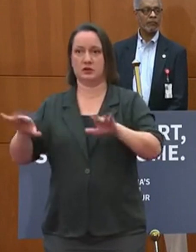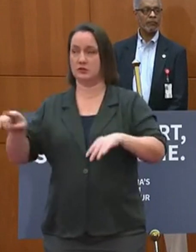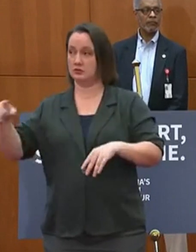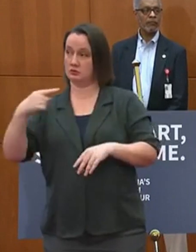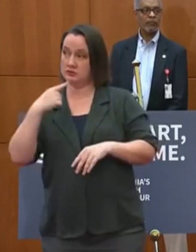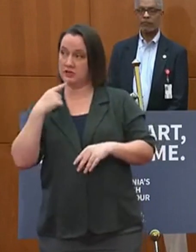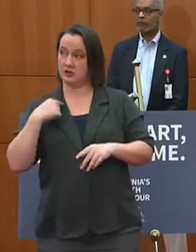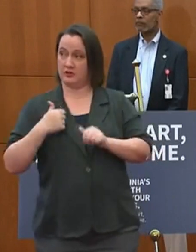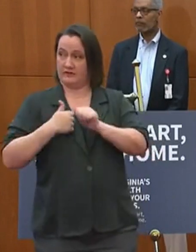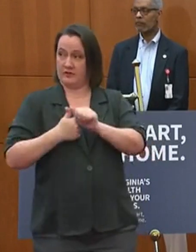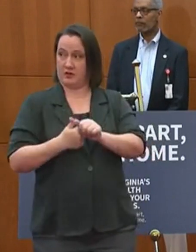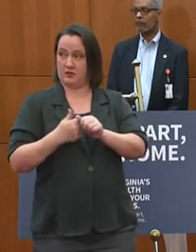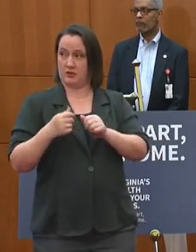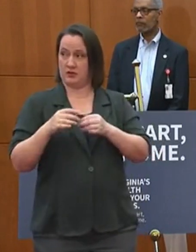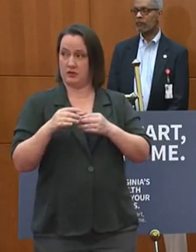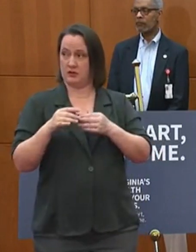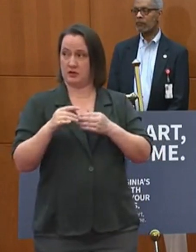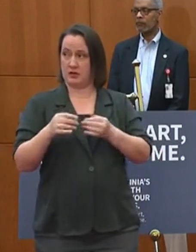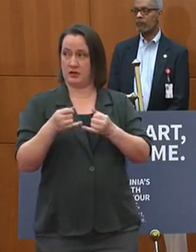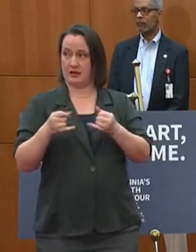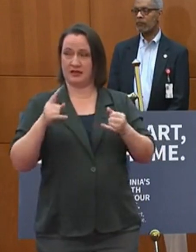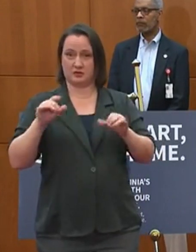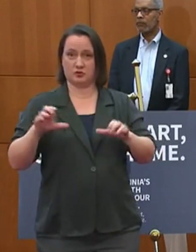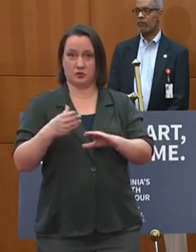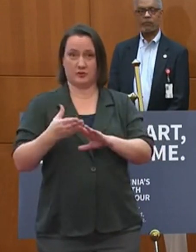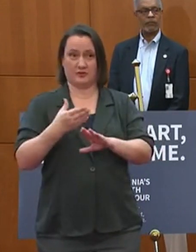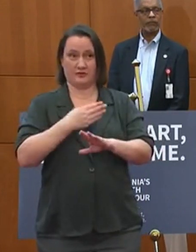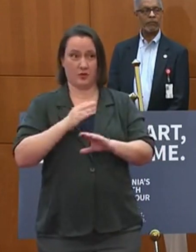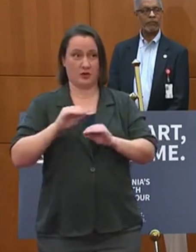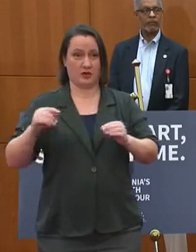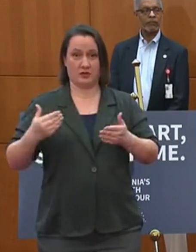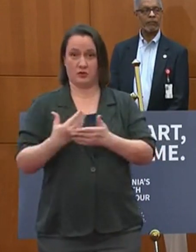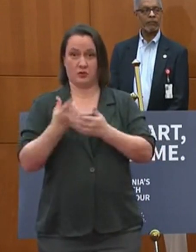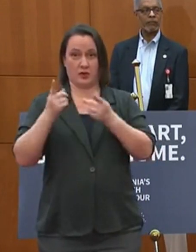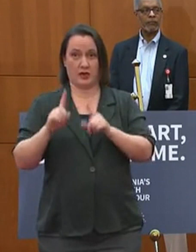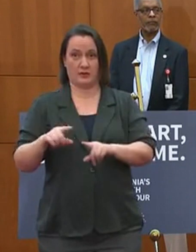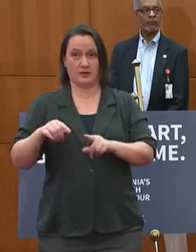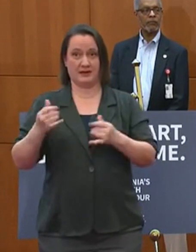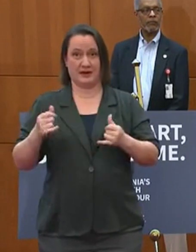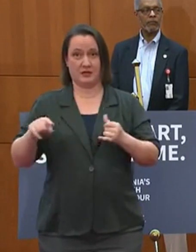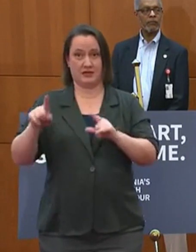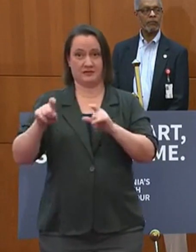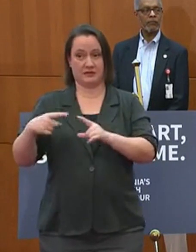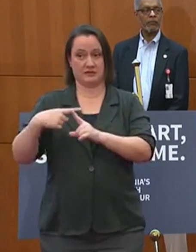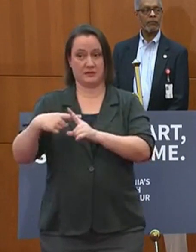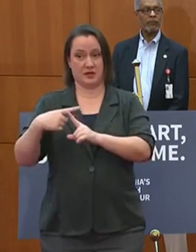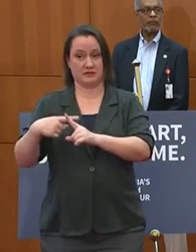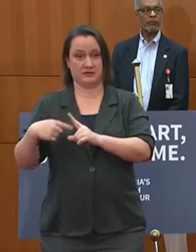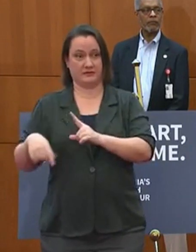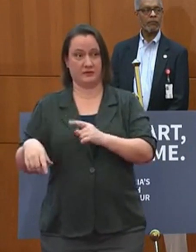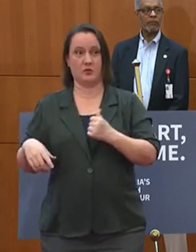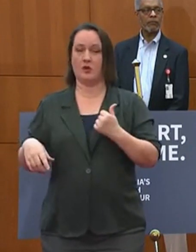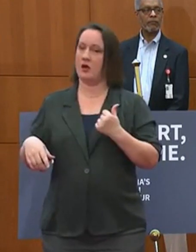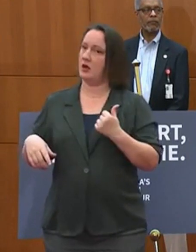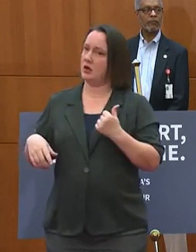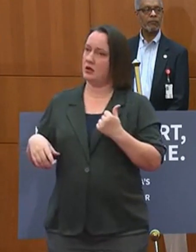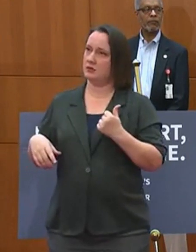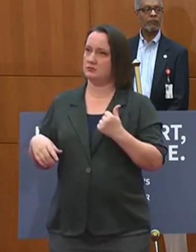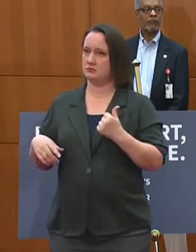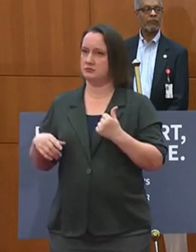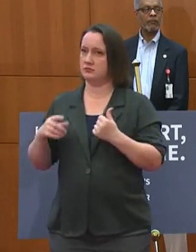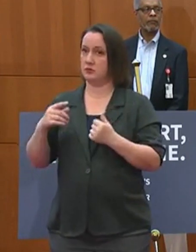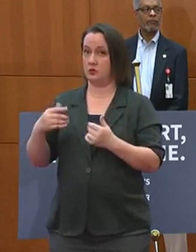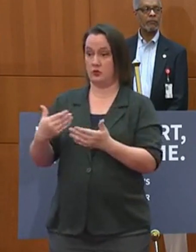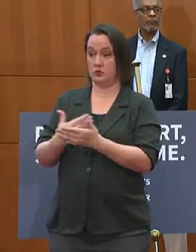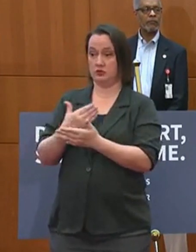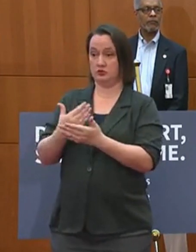were following the guidelines that you were following before and nothing new has happened now that they tested positive necessarily? Well, sure. What's